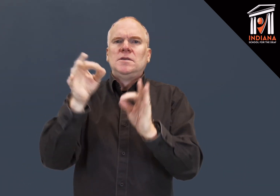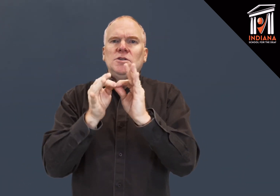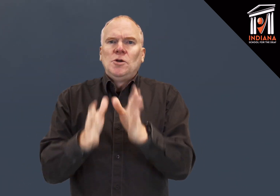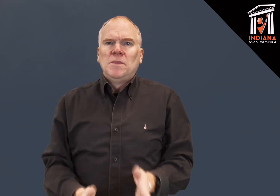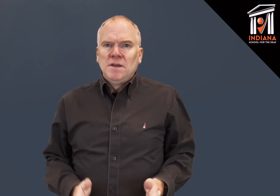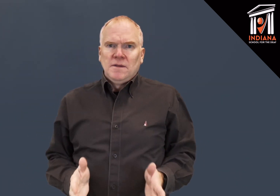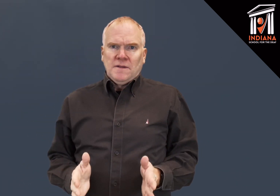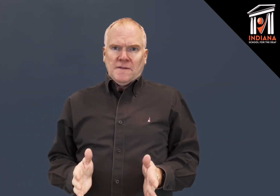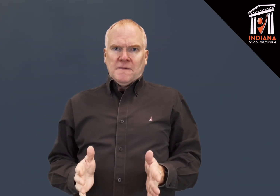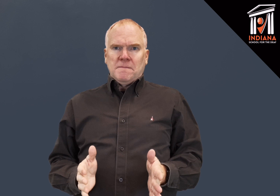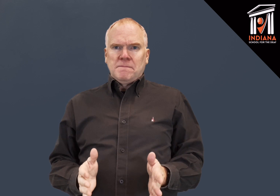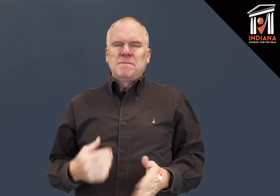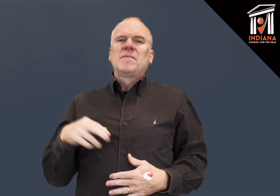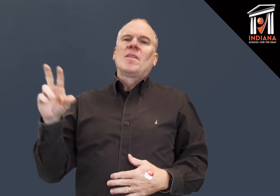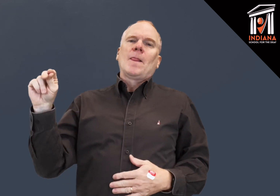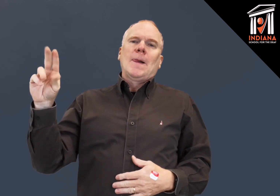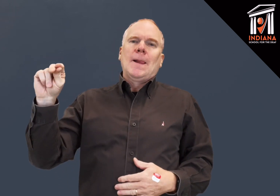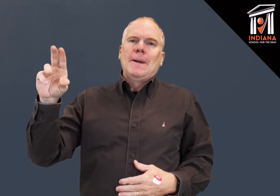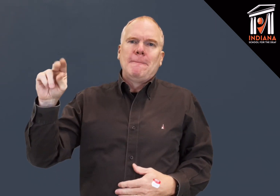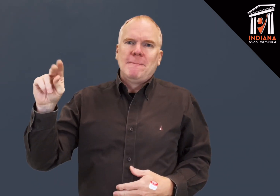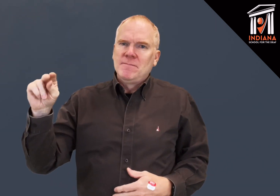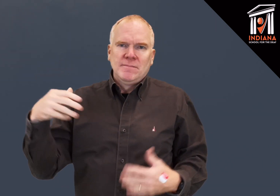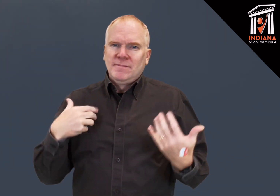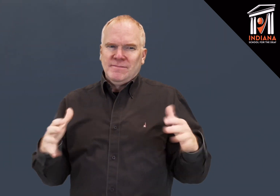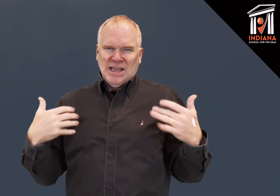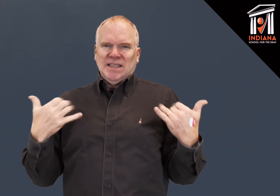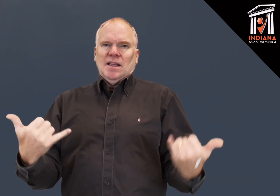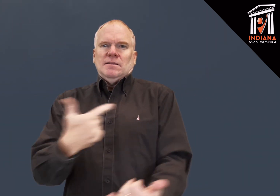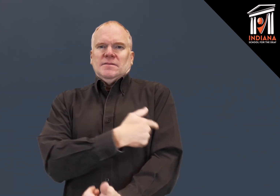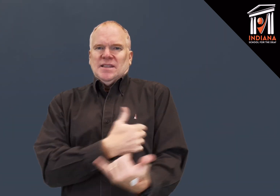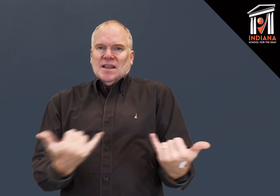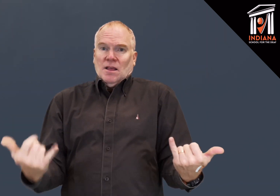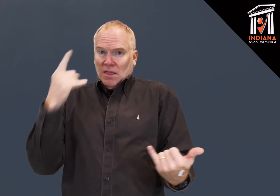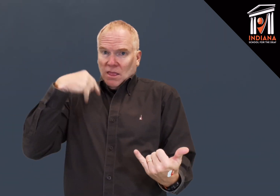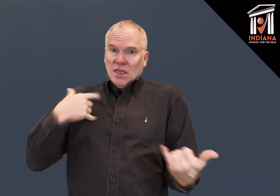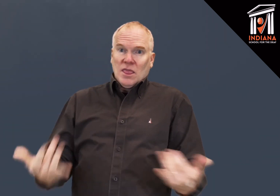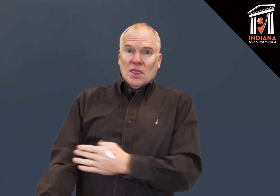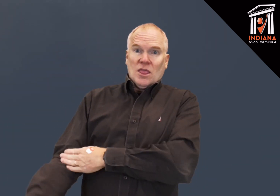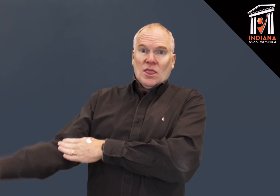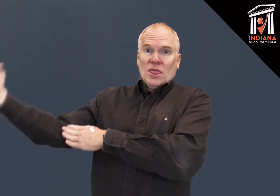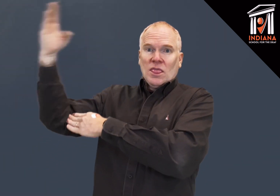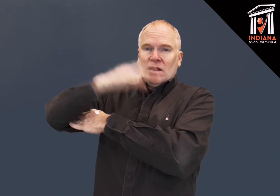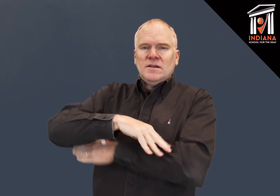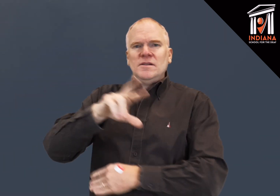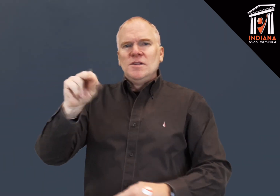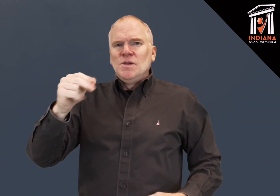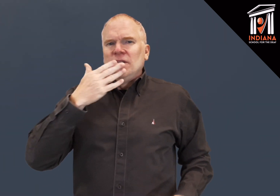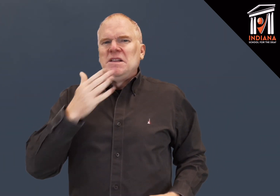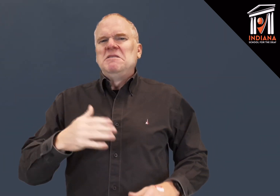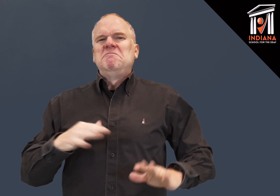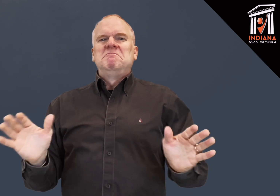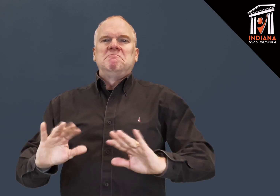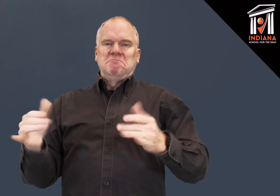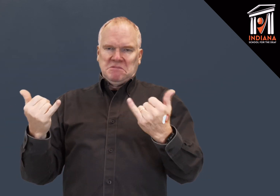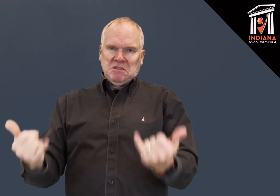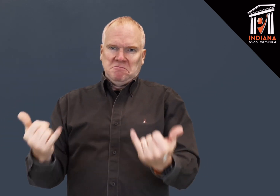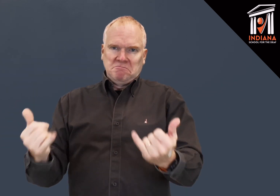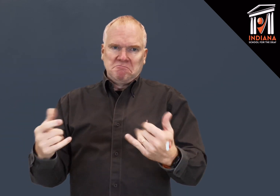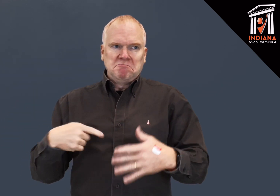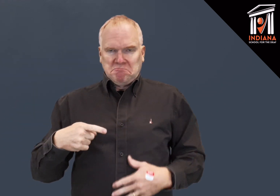So they wrote a note and said, please wait, we'll get an ASL interpreter. And I said, no, I didn't want to wait. I